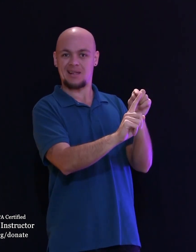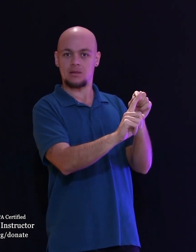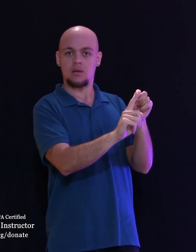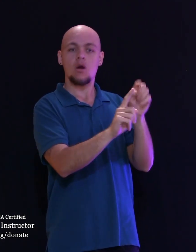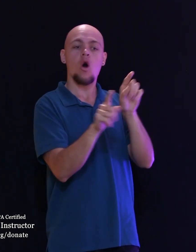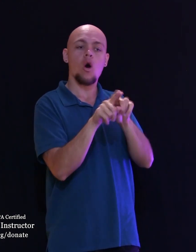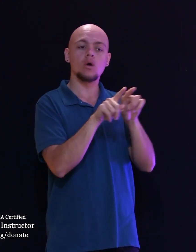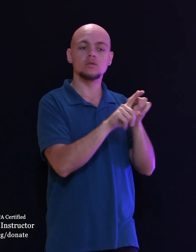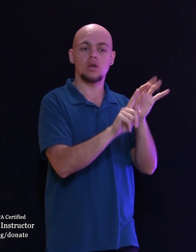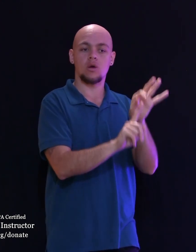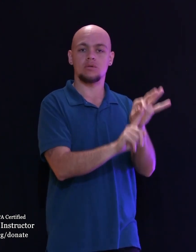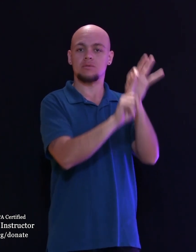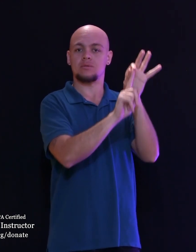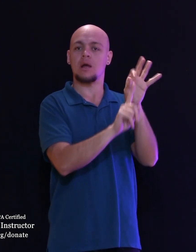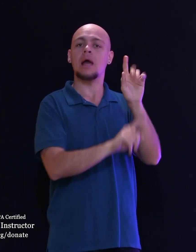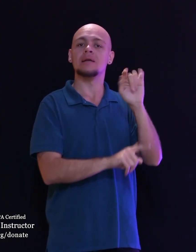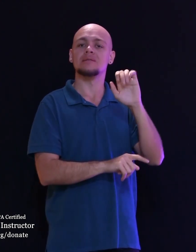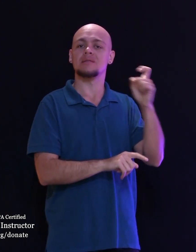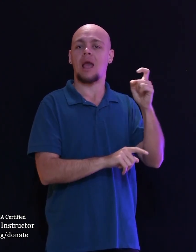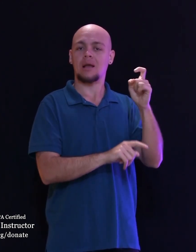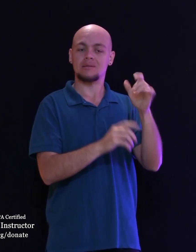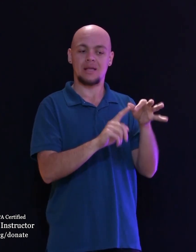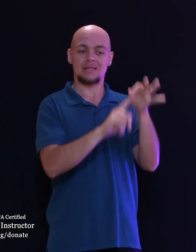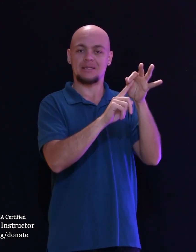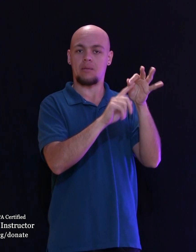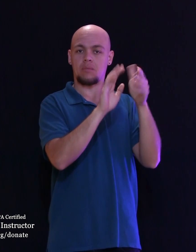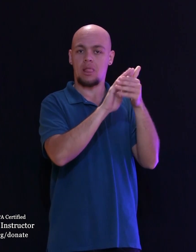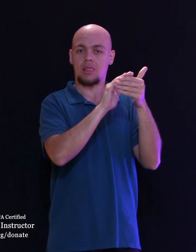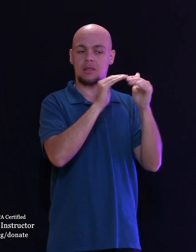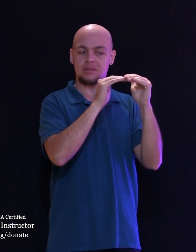tax-exempt status by claiming we're a religious charitable institution.